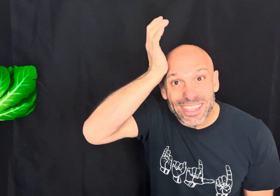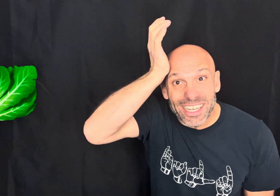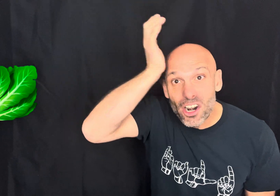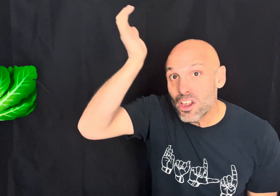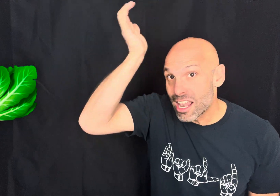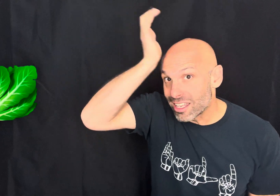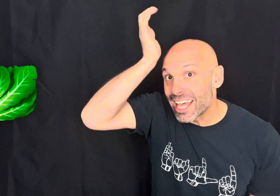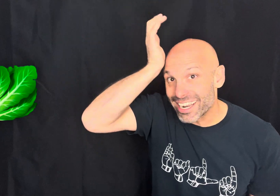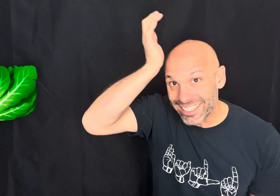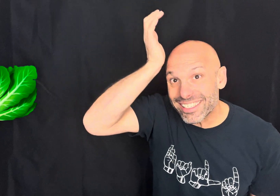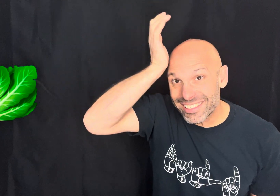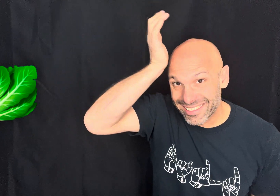there, lettuce.